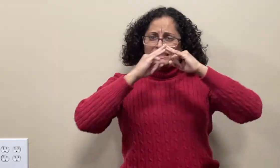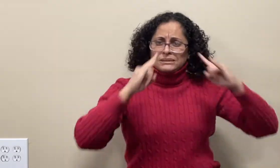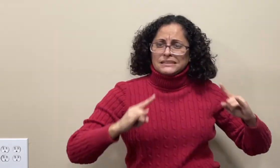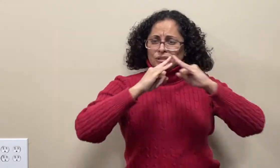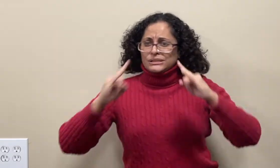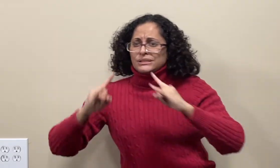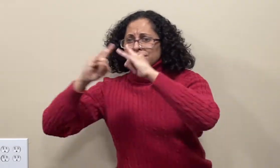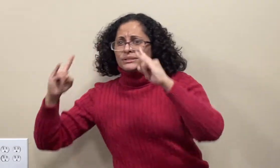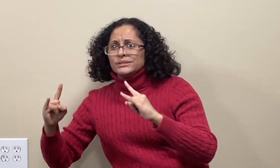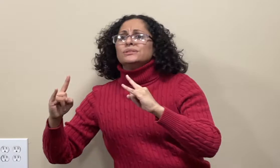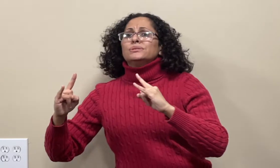relocated to.